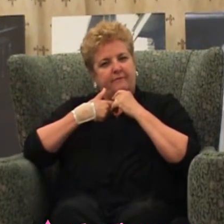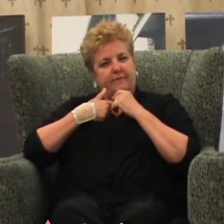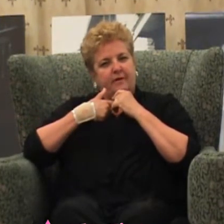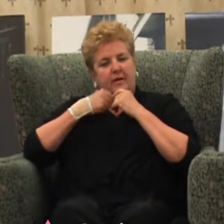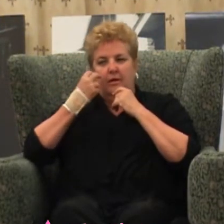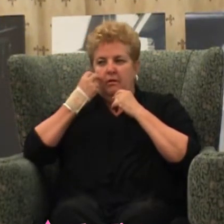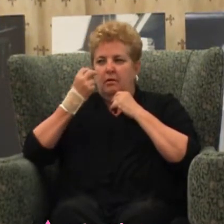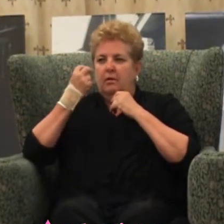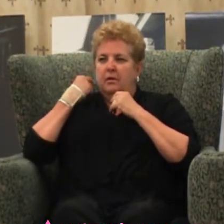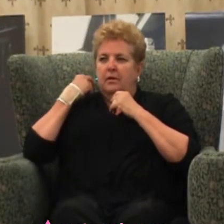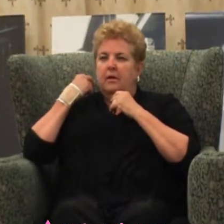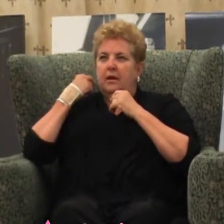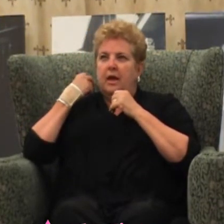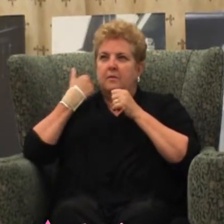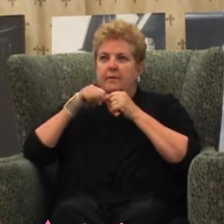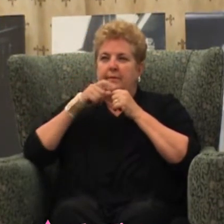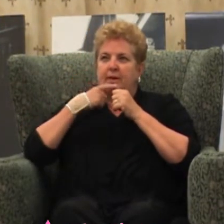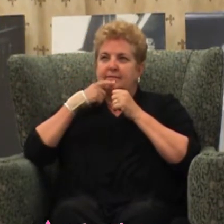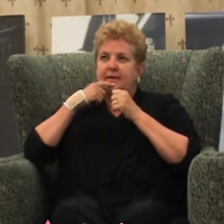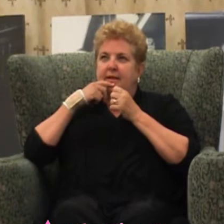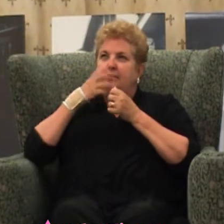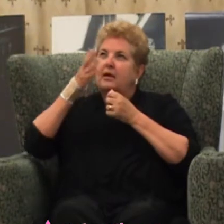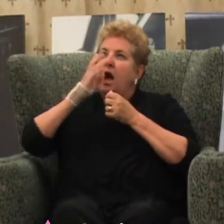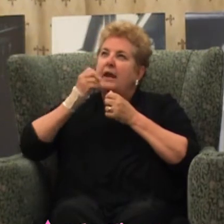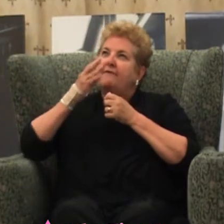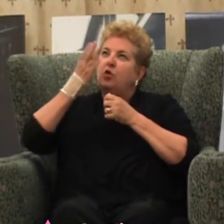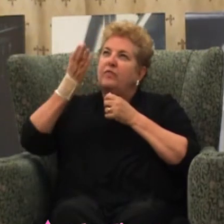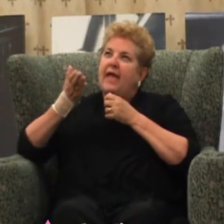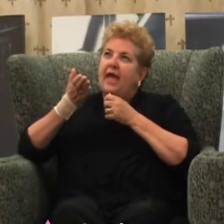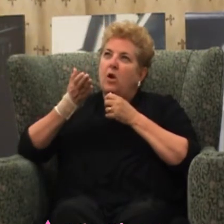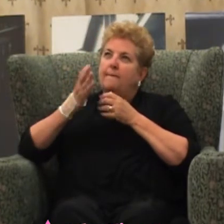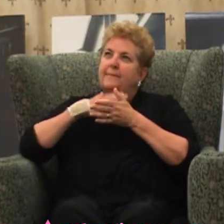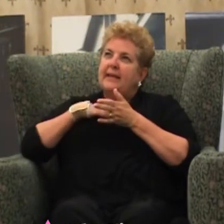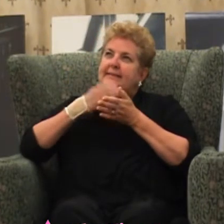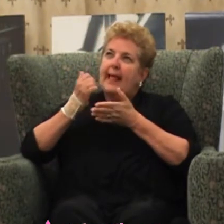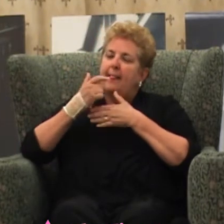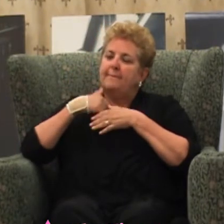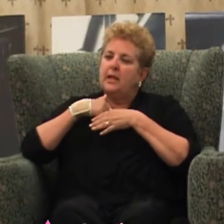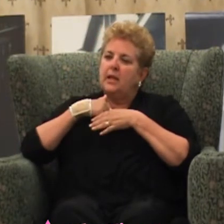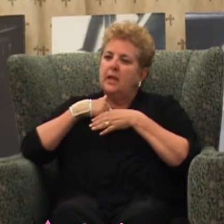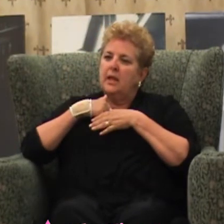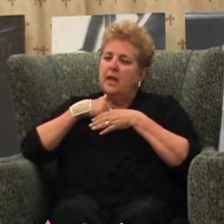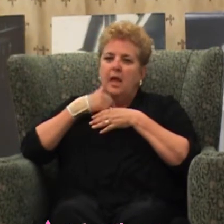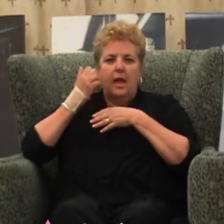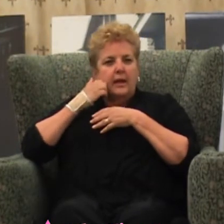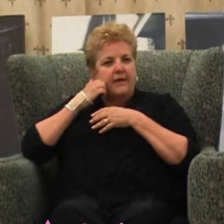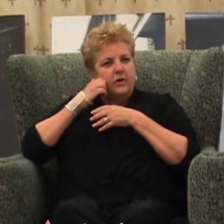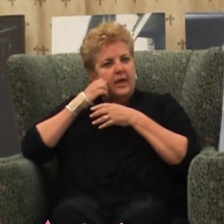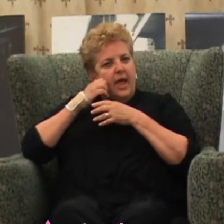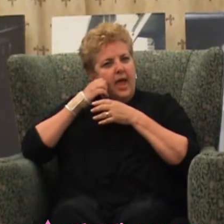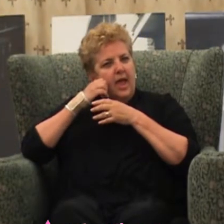saying, "God, if you're there, please help me." And every day since then, every time I reach for a drink, there's somebody from AA